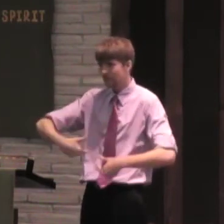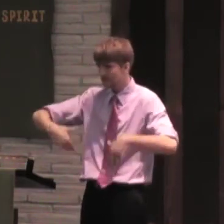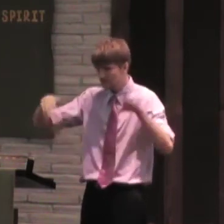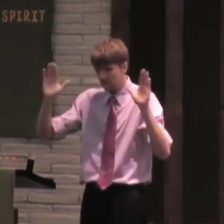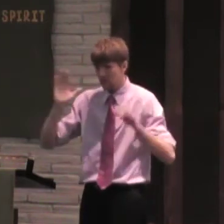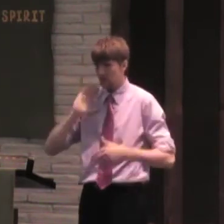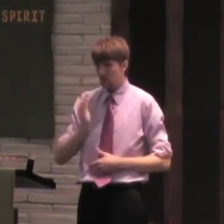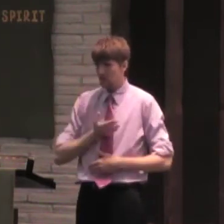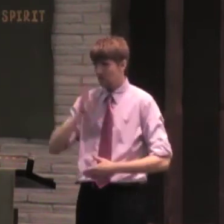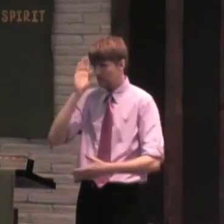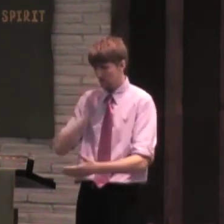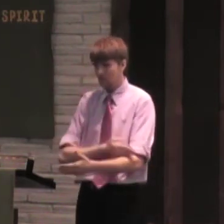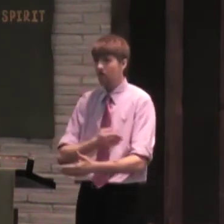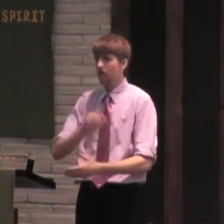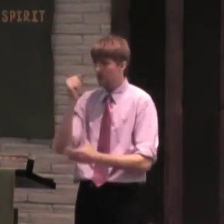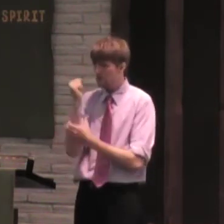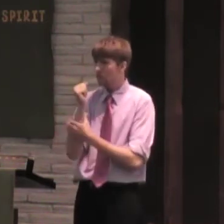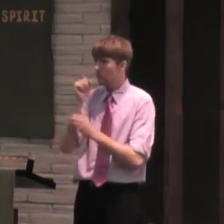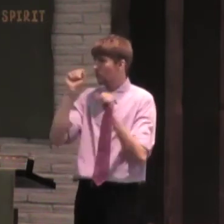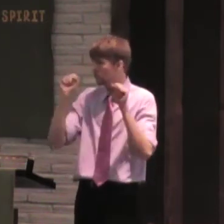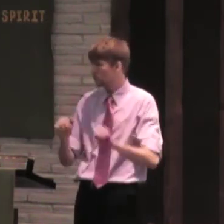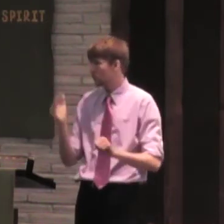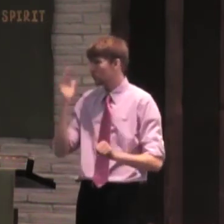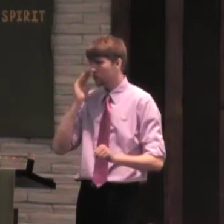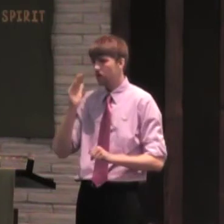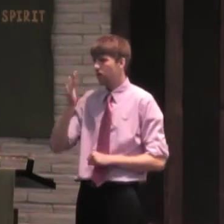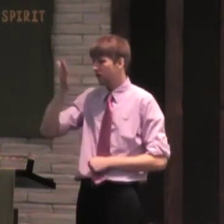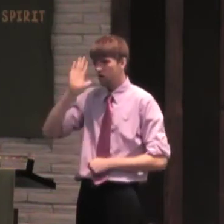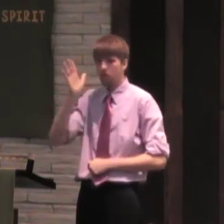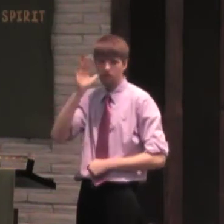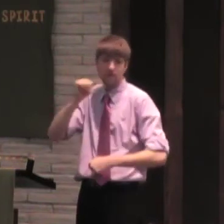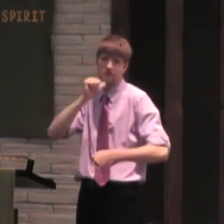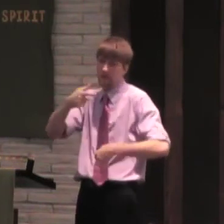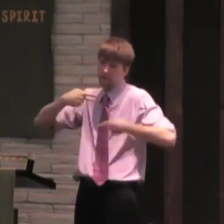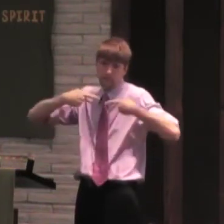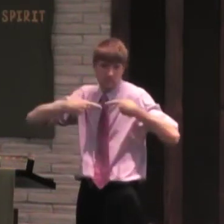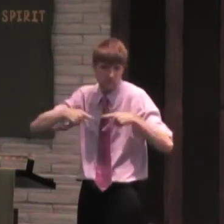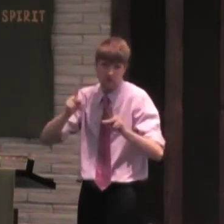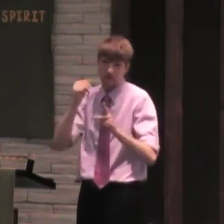that we know that God would never tell us to sacrifice our sons. That Abraham,